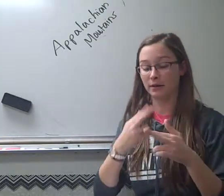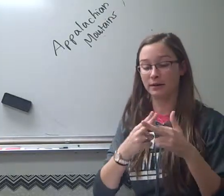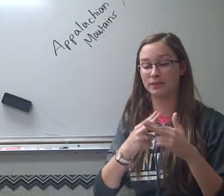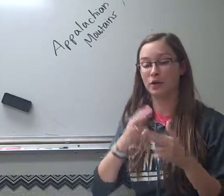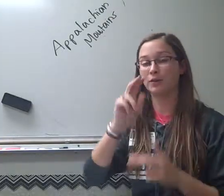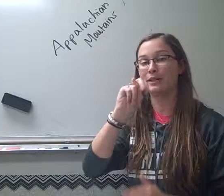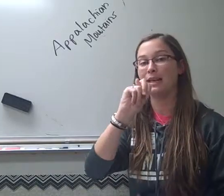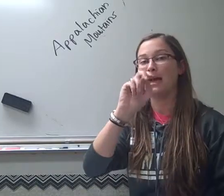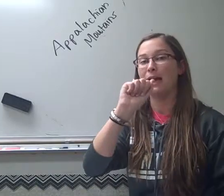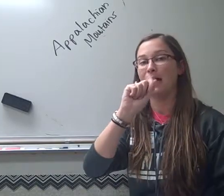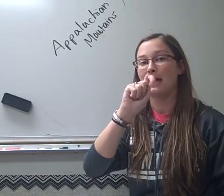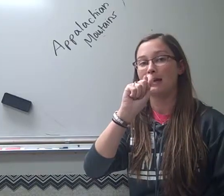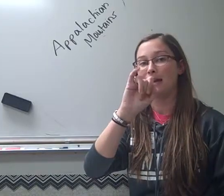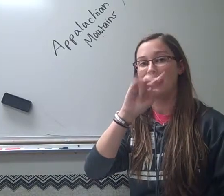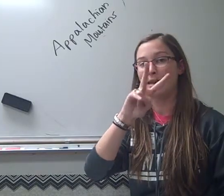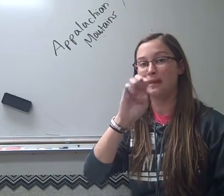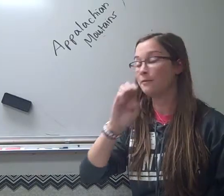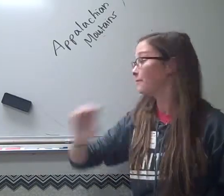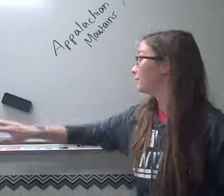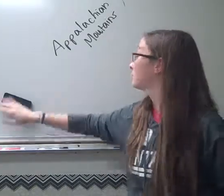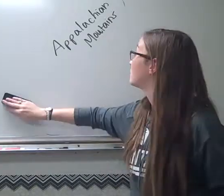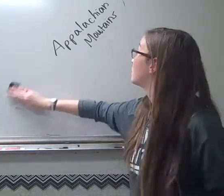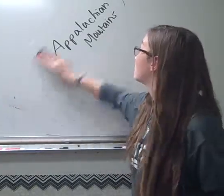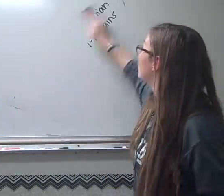is called the Native